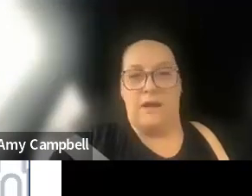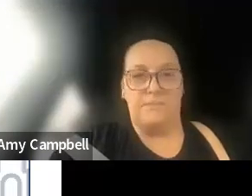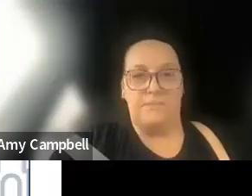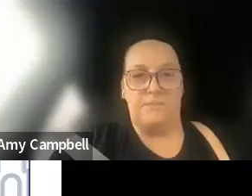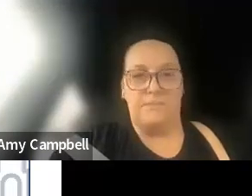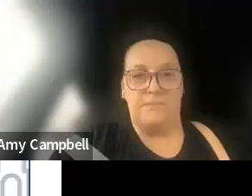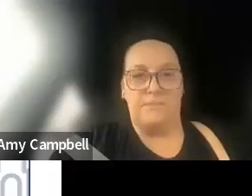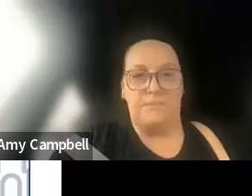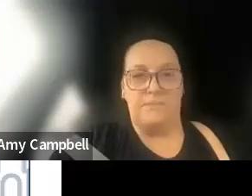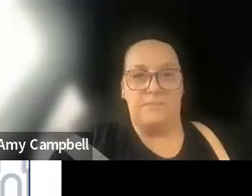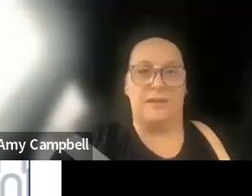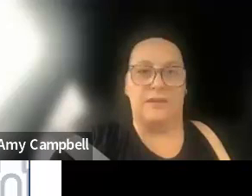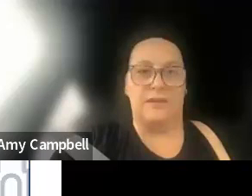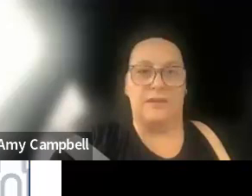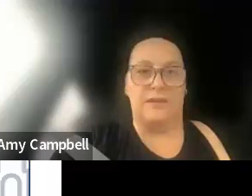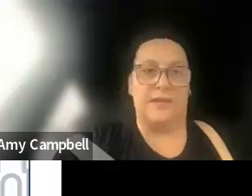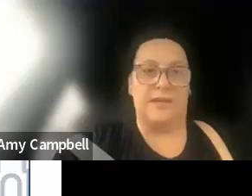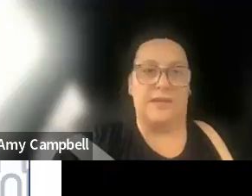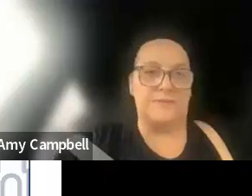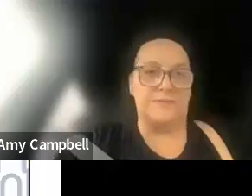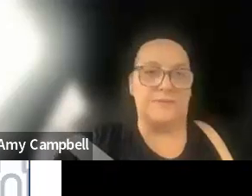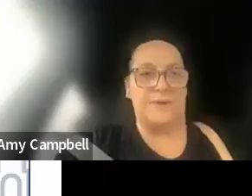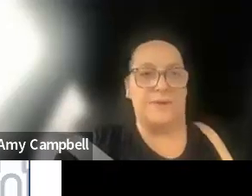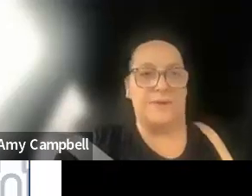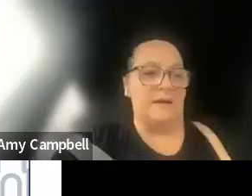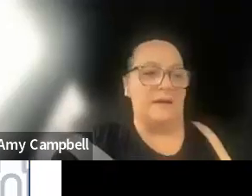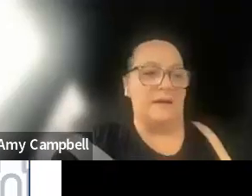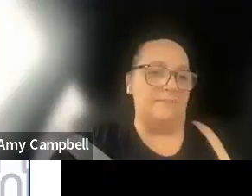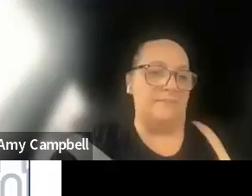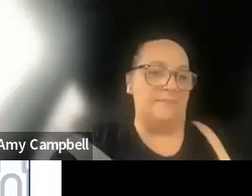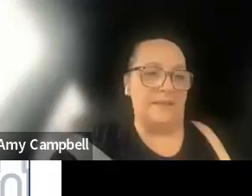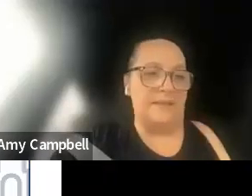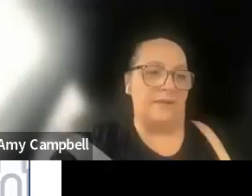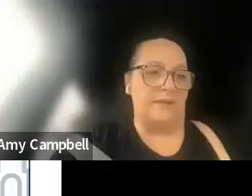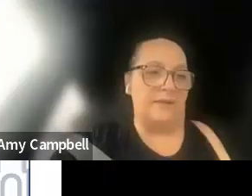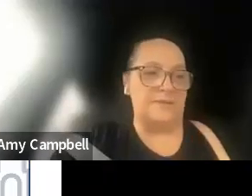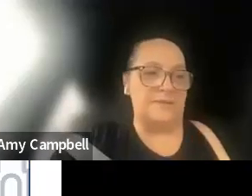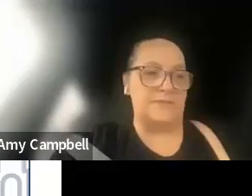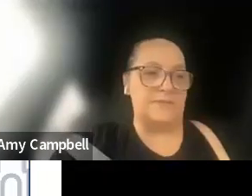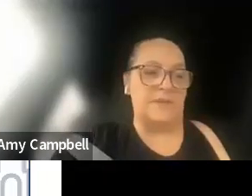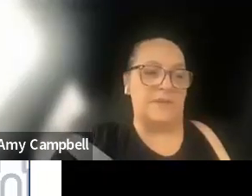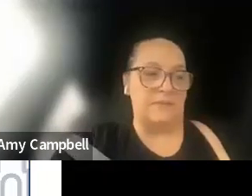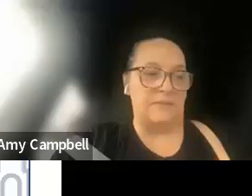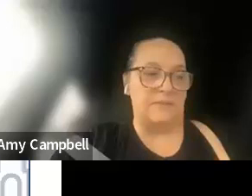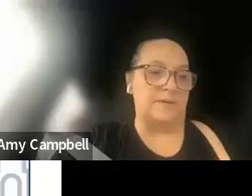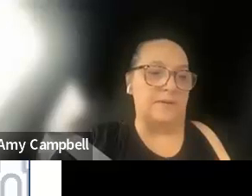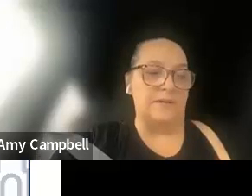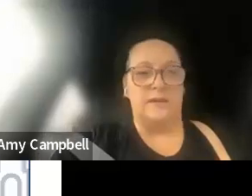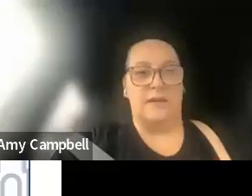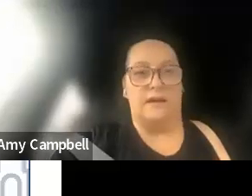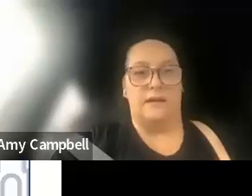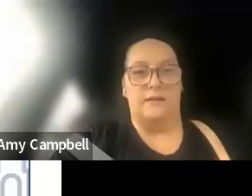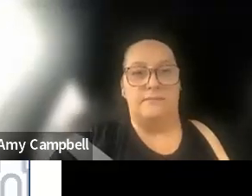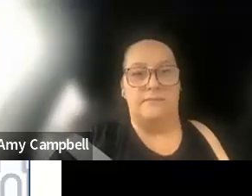I think we went right up until the end on those Capitol, this week at the Capitals. So, you know, it was,